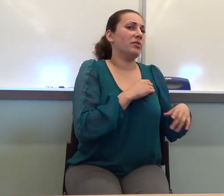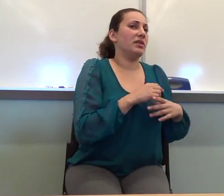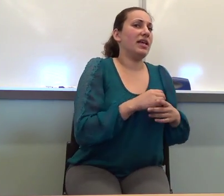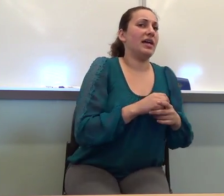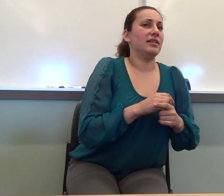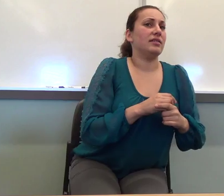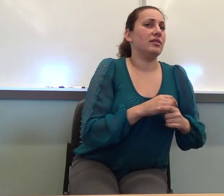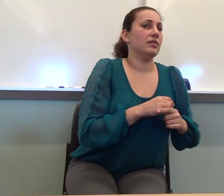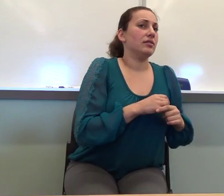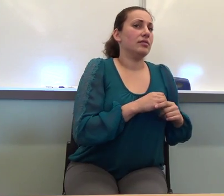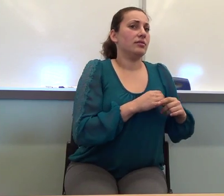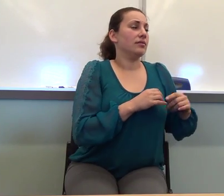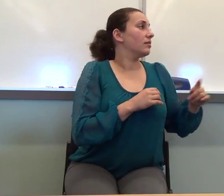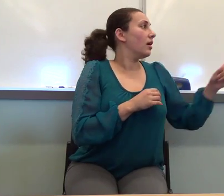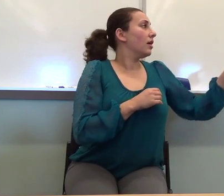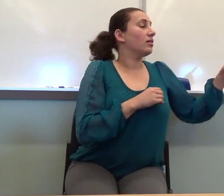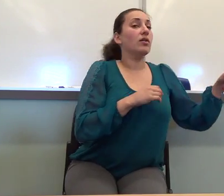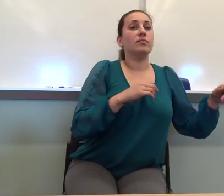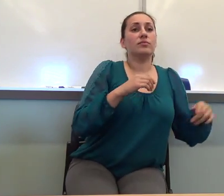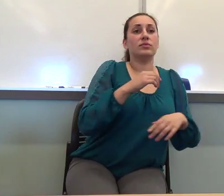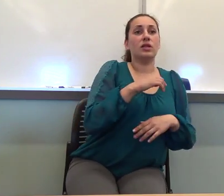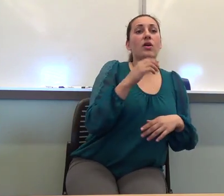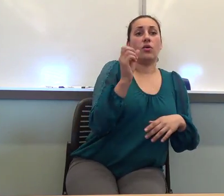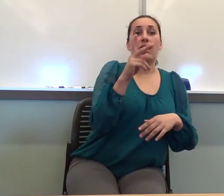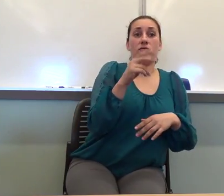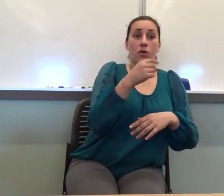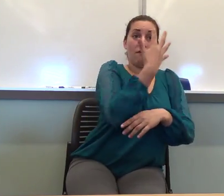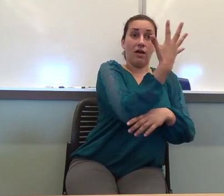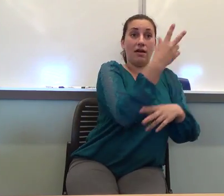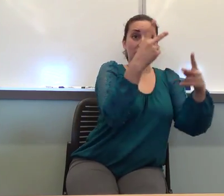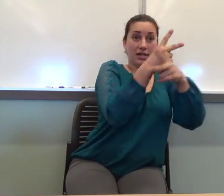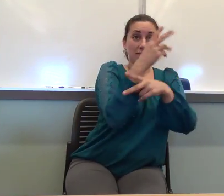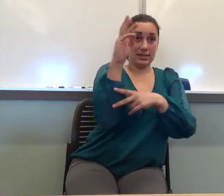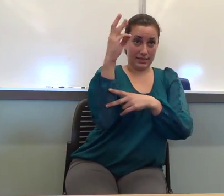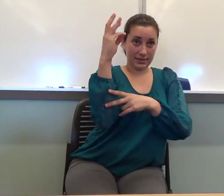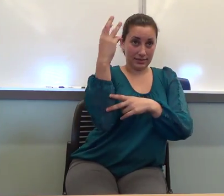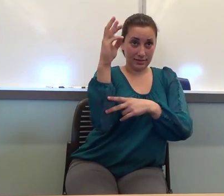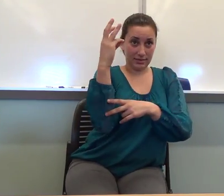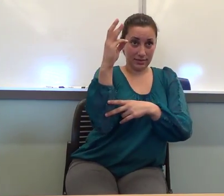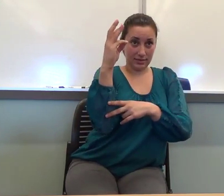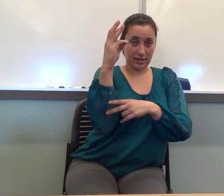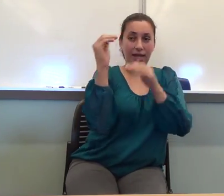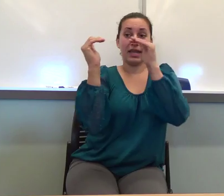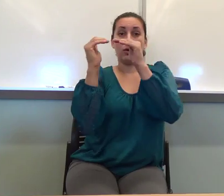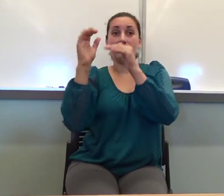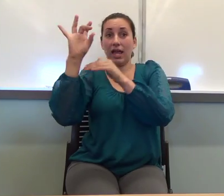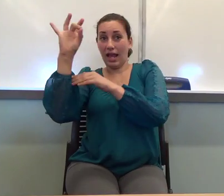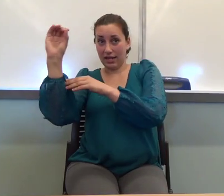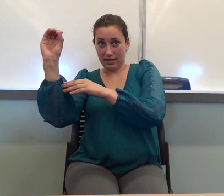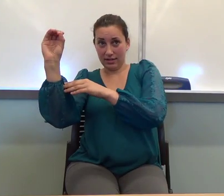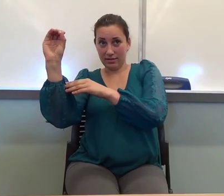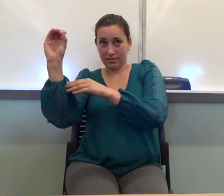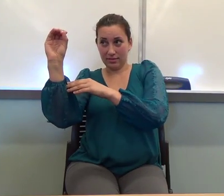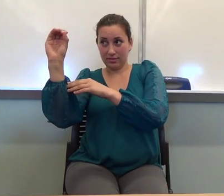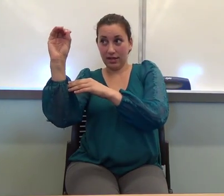with that. okay. 5 times 16 is 80, and then add the 4 gives